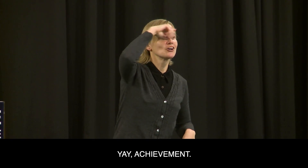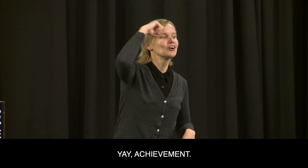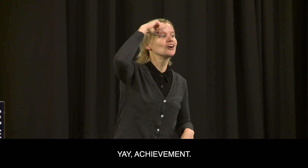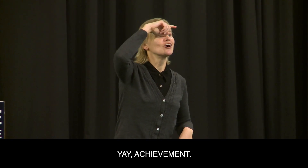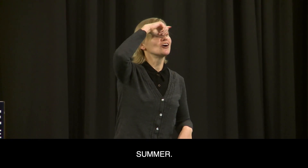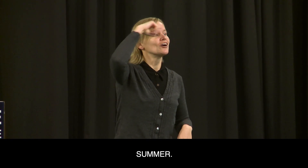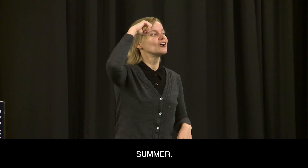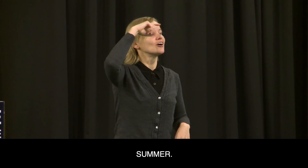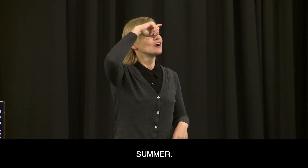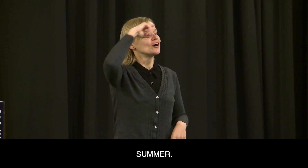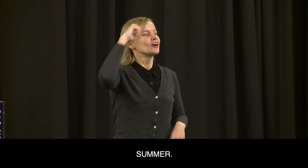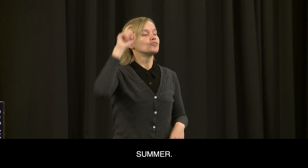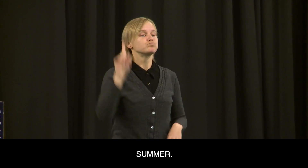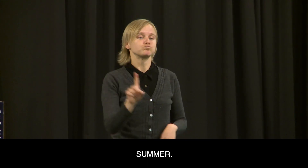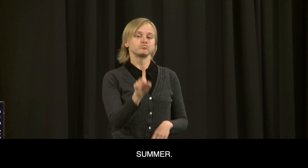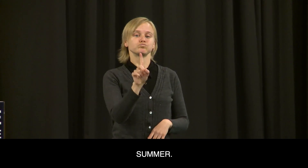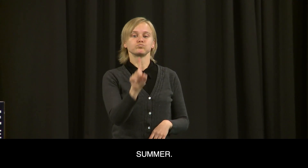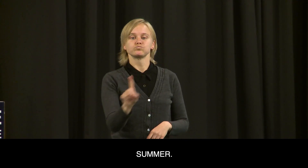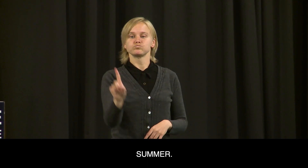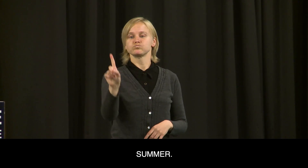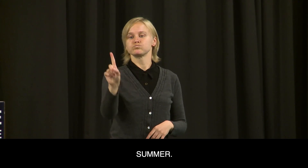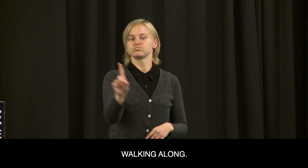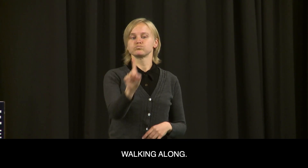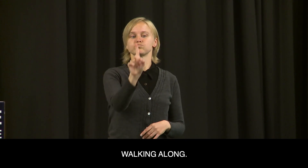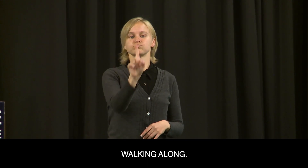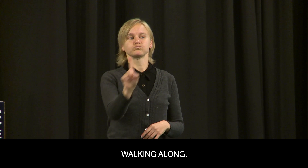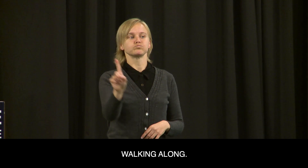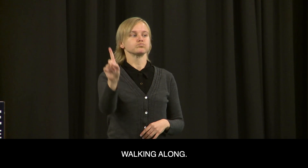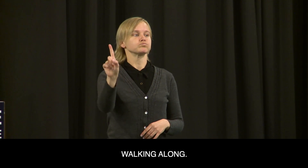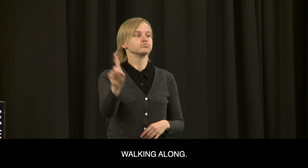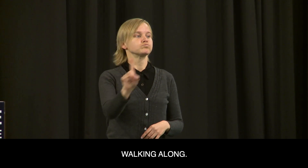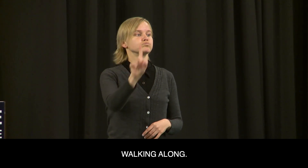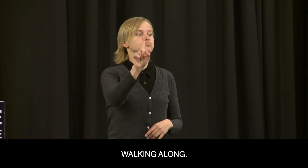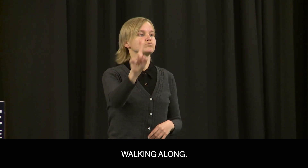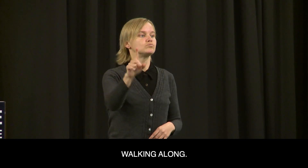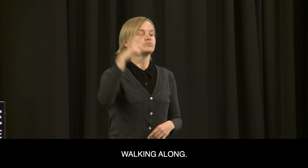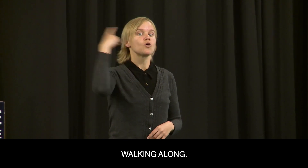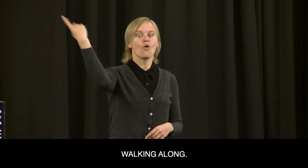achievement. Summer. Walking along.